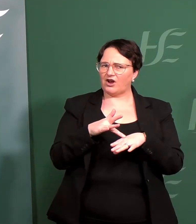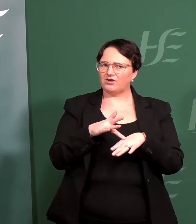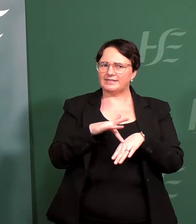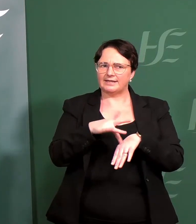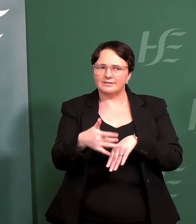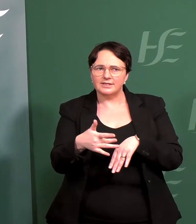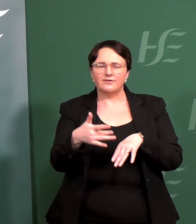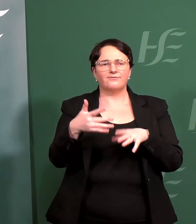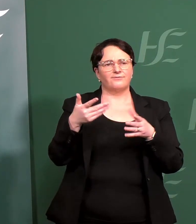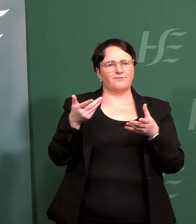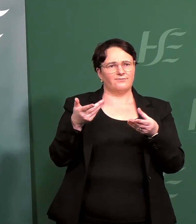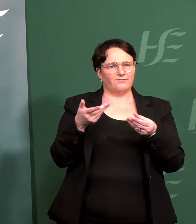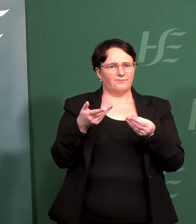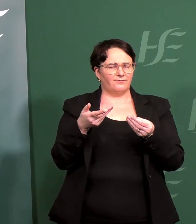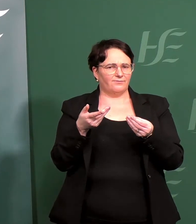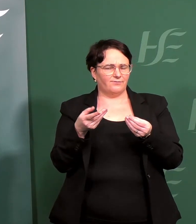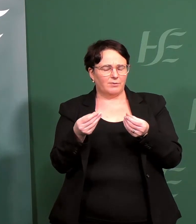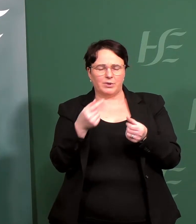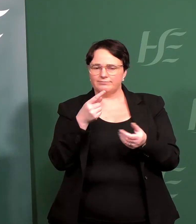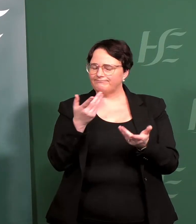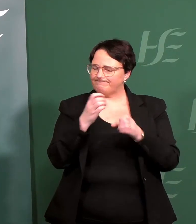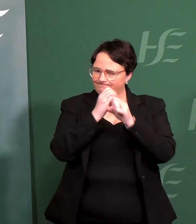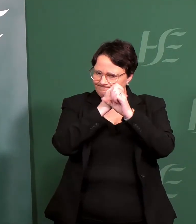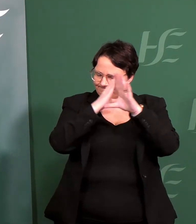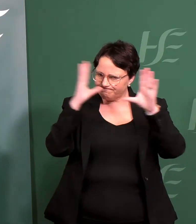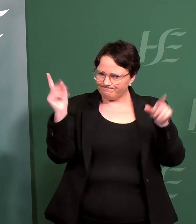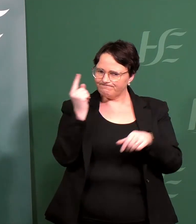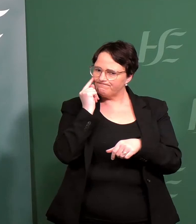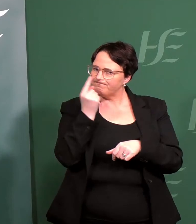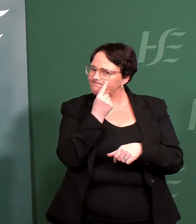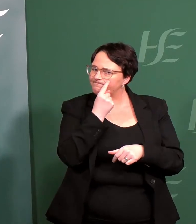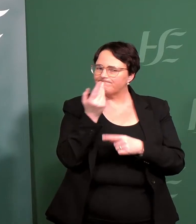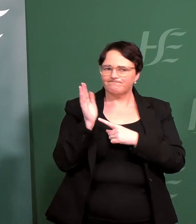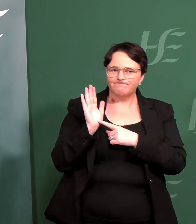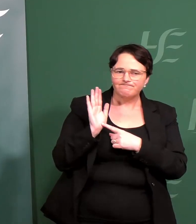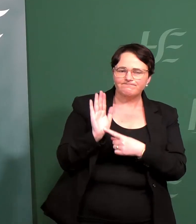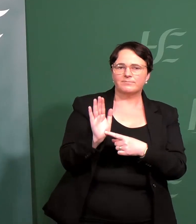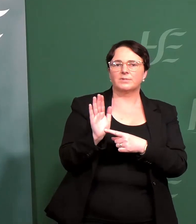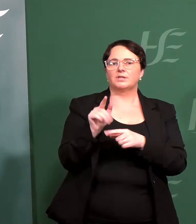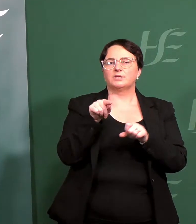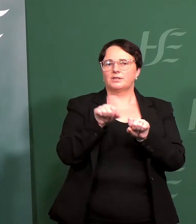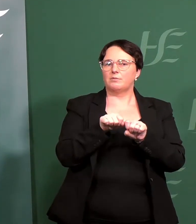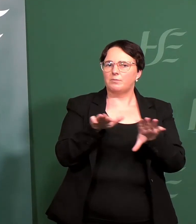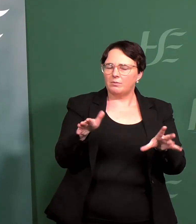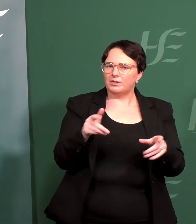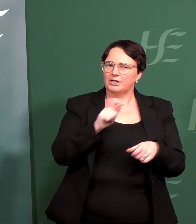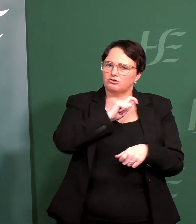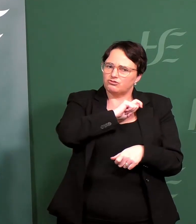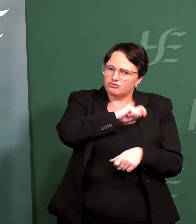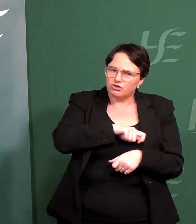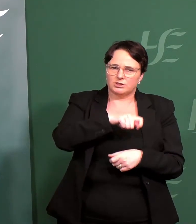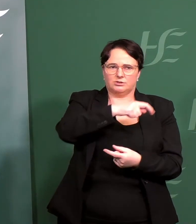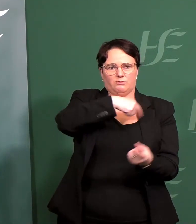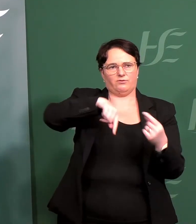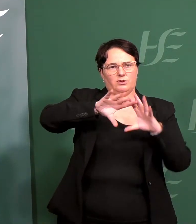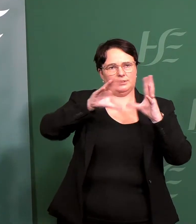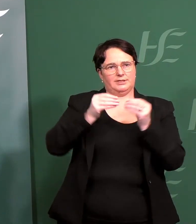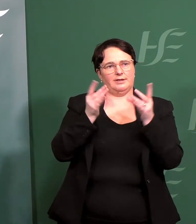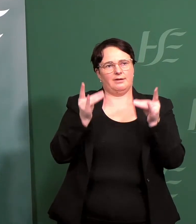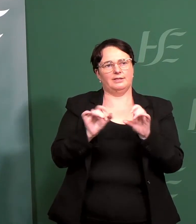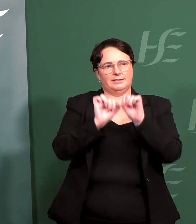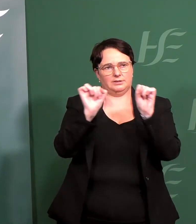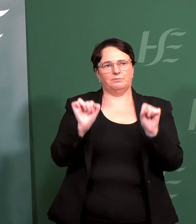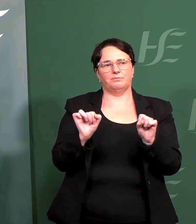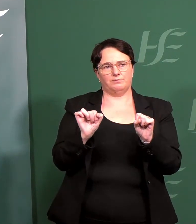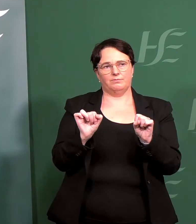we do have very clear evidence that demonstrates increasing public trust and confidence in the health system overall. And I